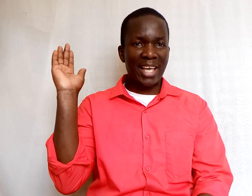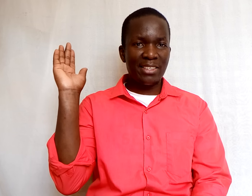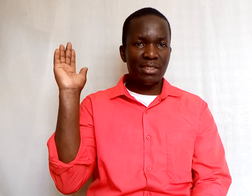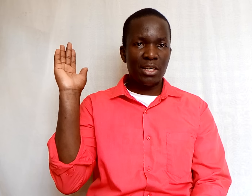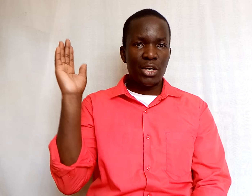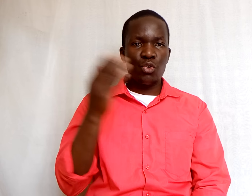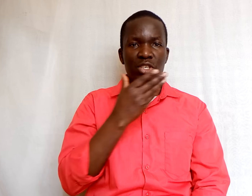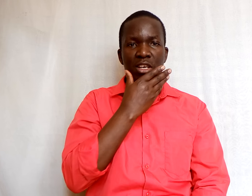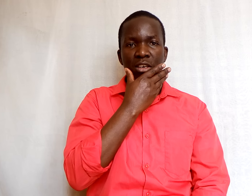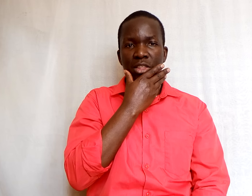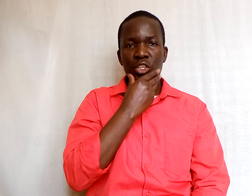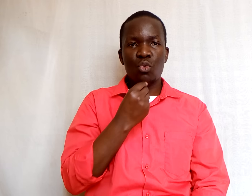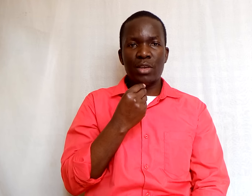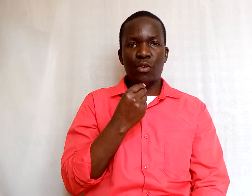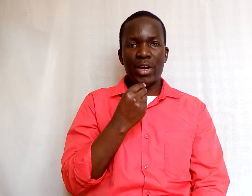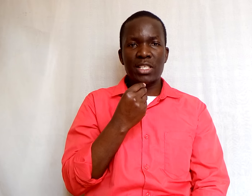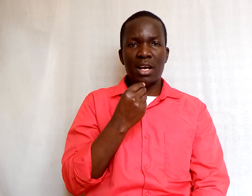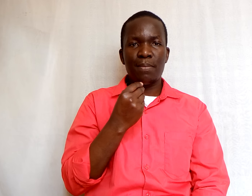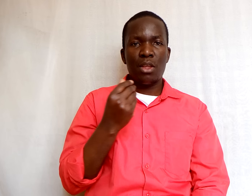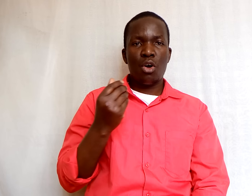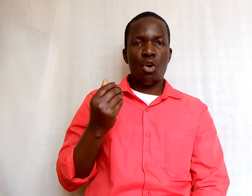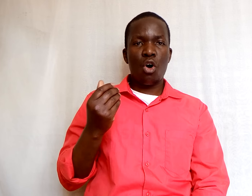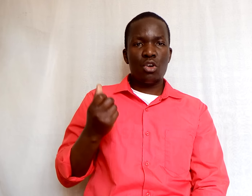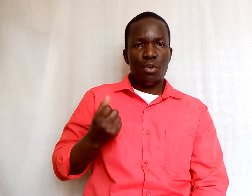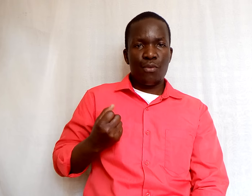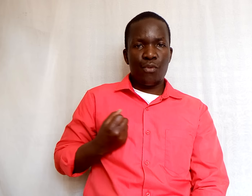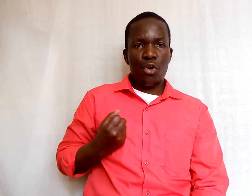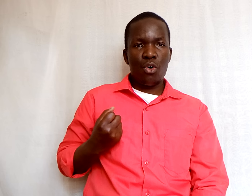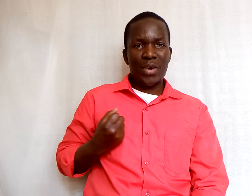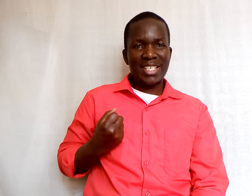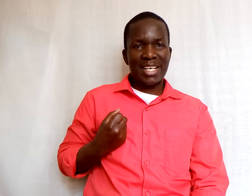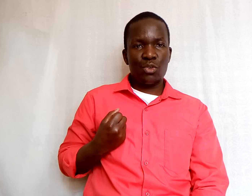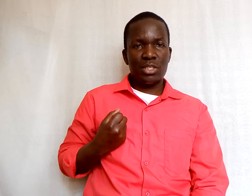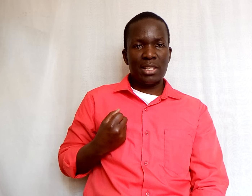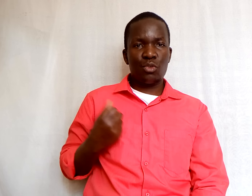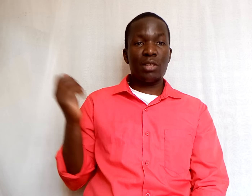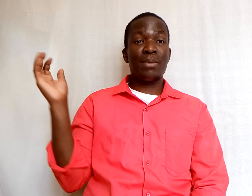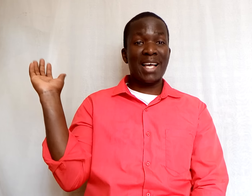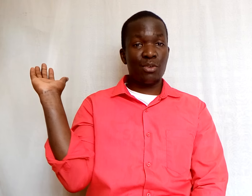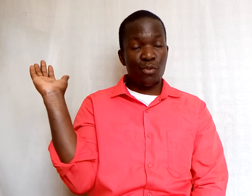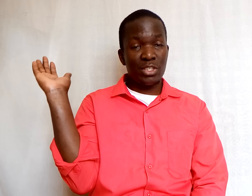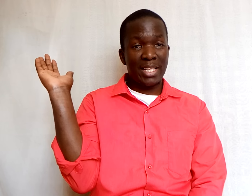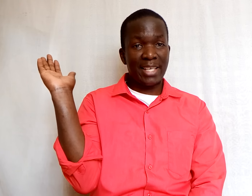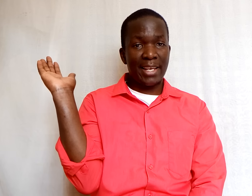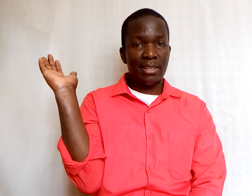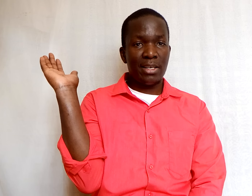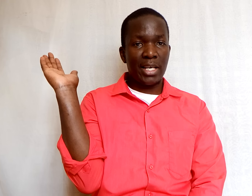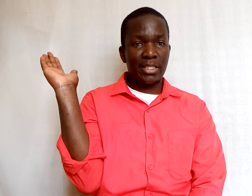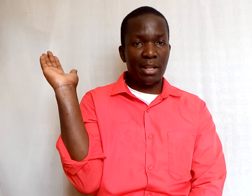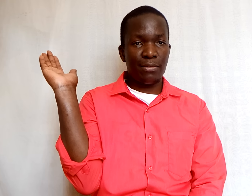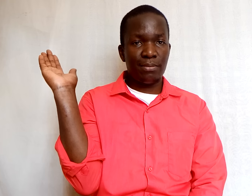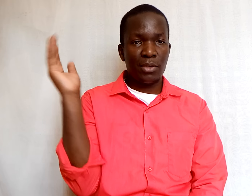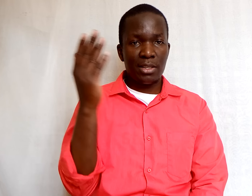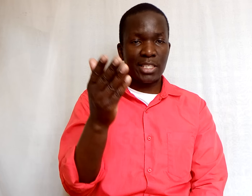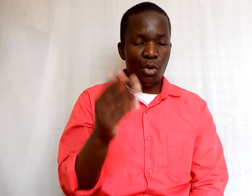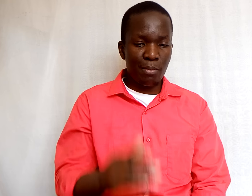emphasize using this one for waiter, or for waitress using this one, plus of course the sign itself. That's how we make